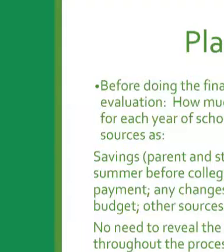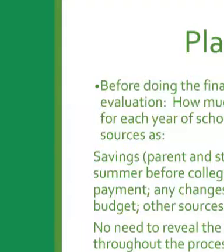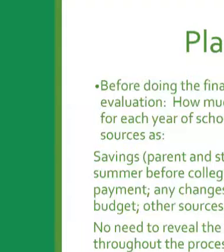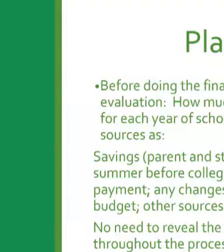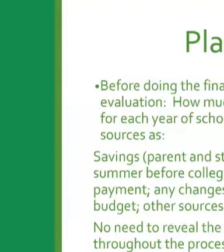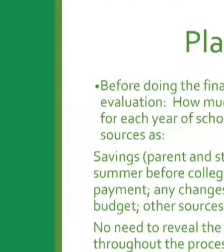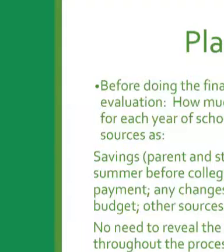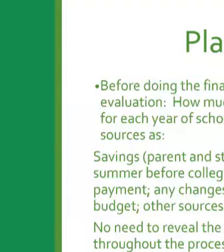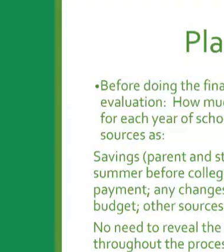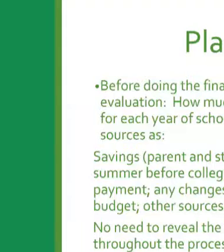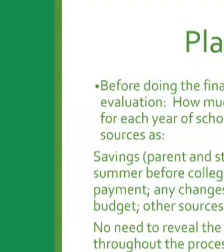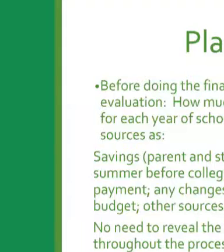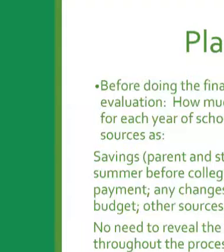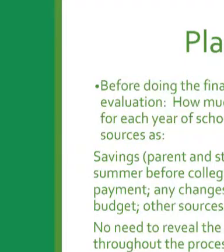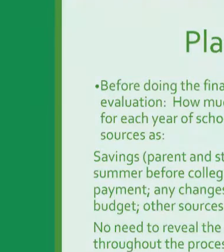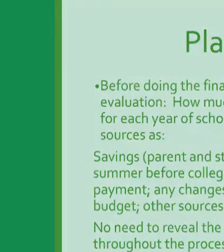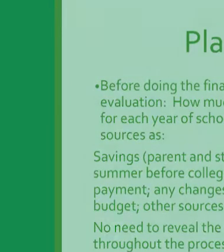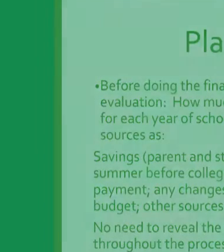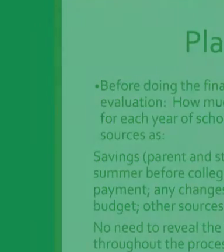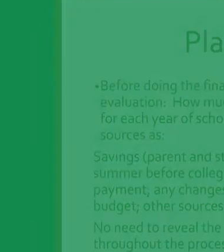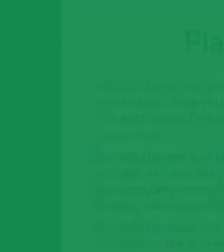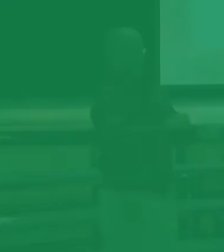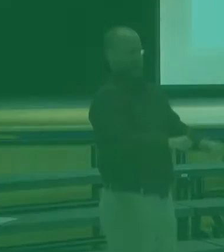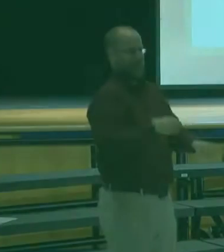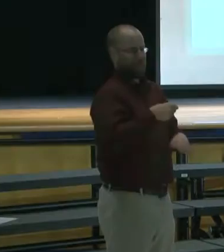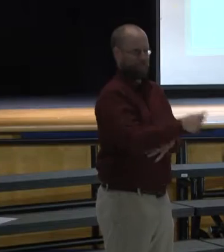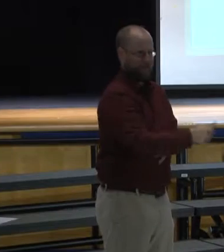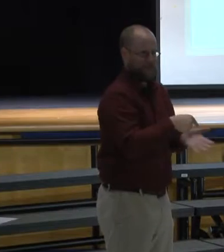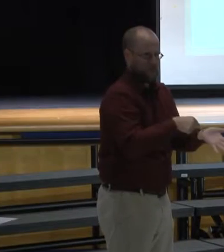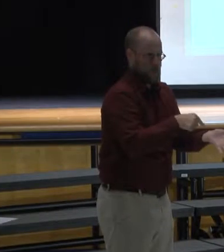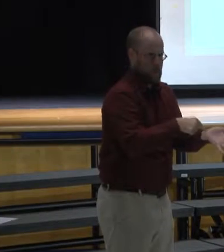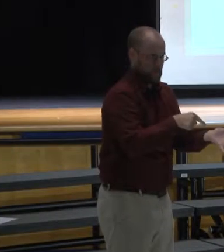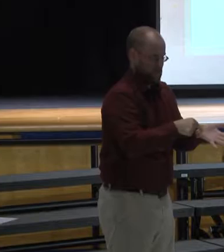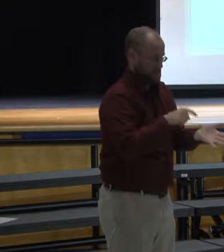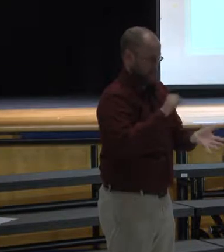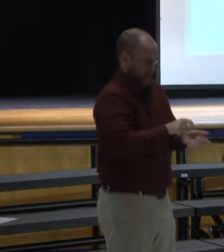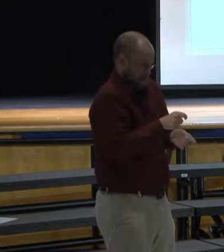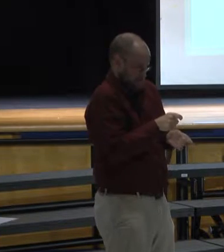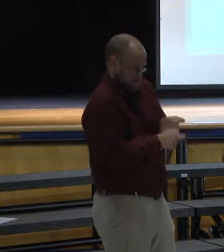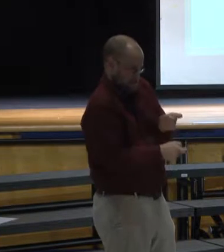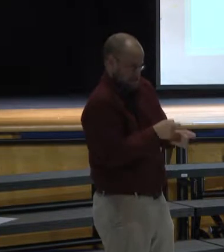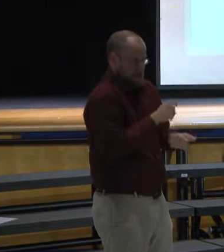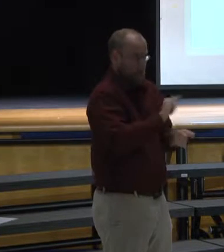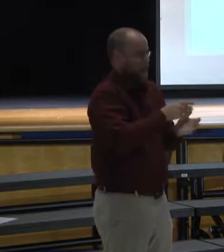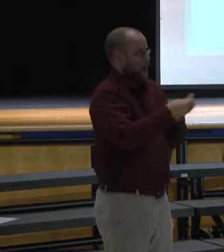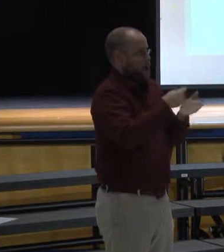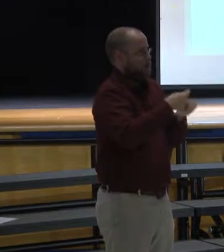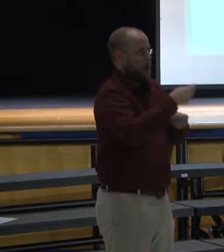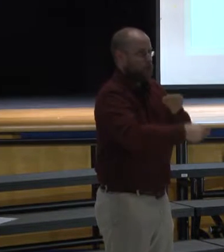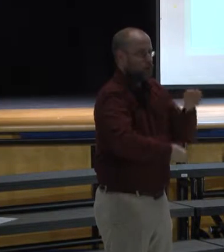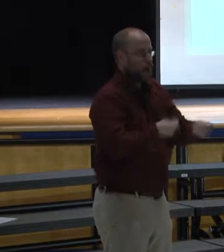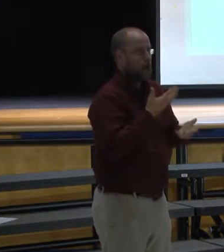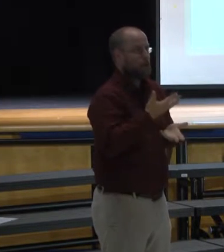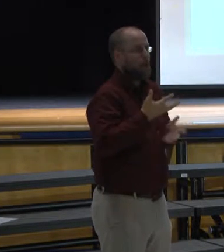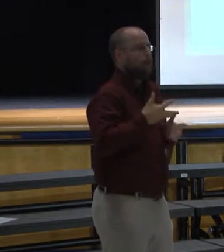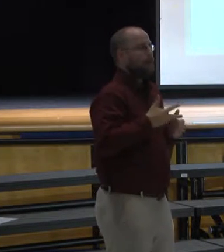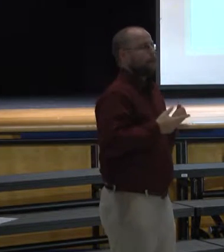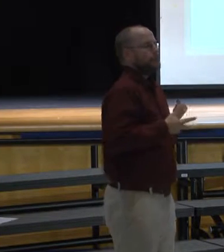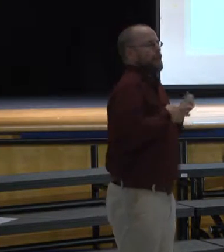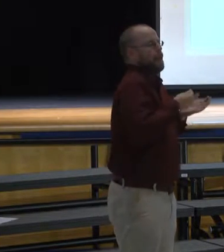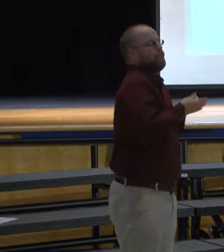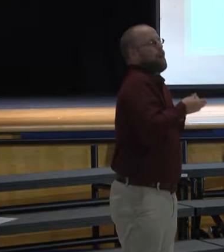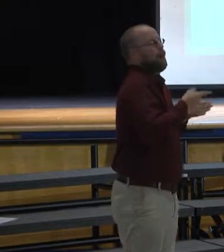available. And if there are adjustments that can be made to that budget, all right, are there things that you can cut costs on to help get a little bit of more